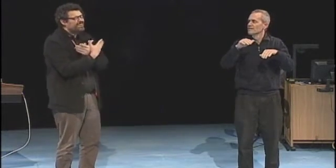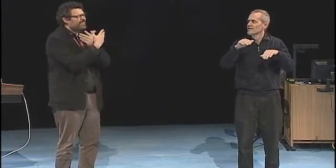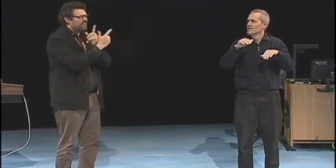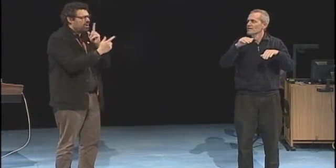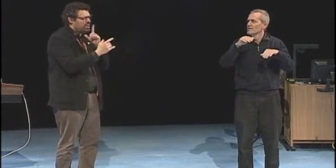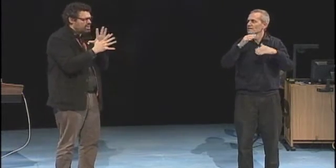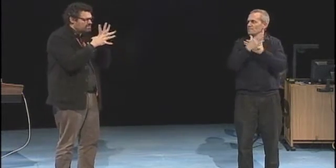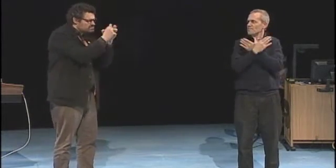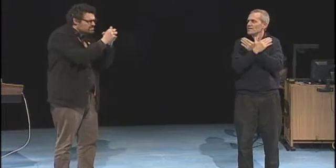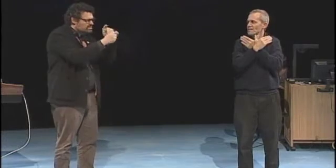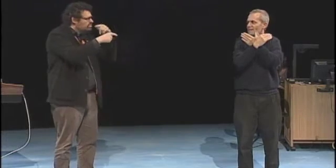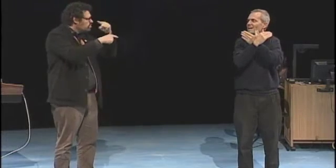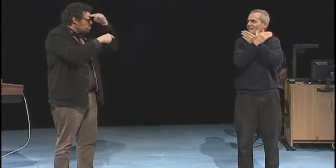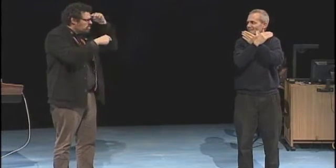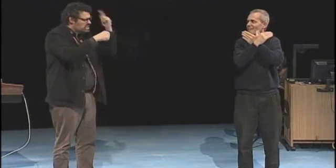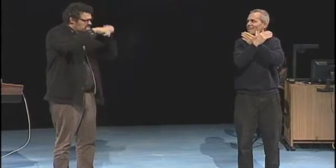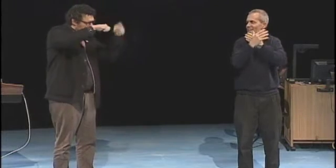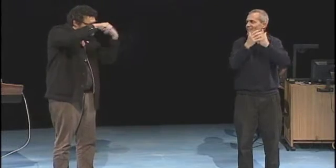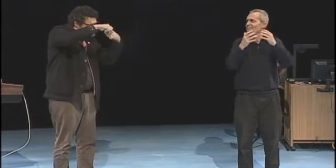the inside of this cage.